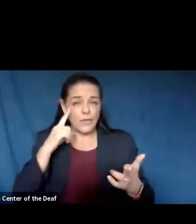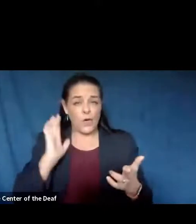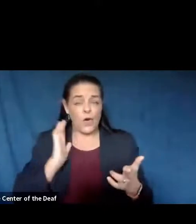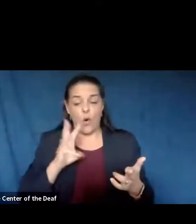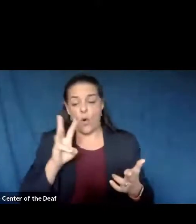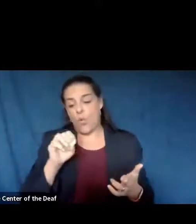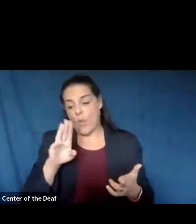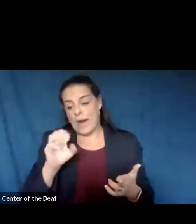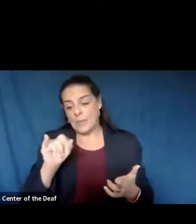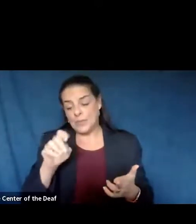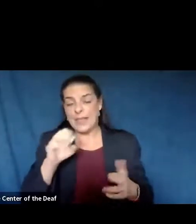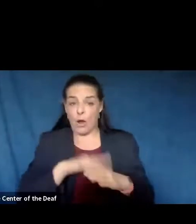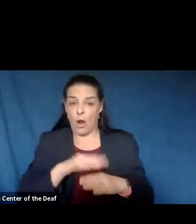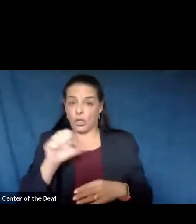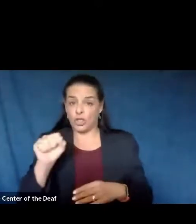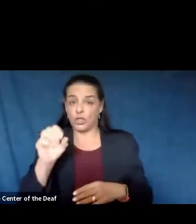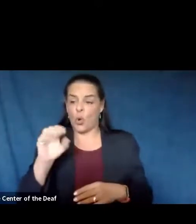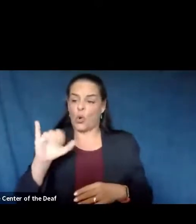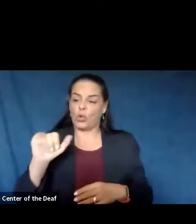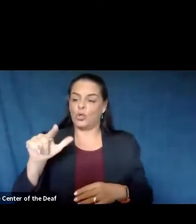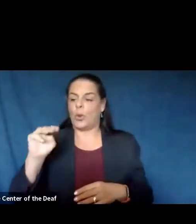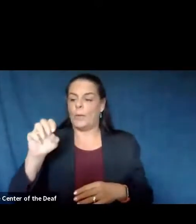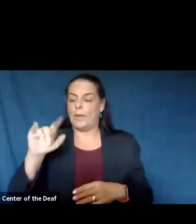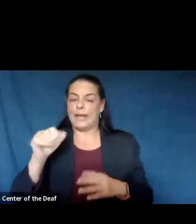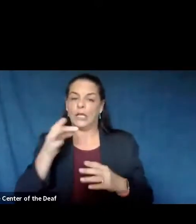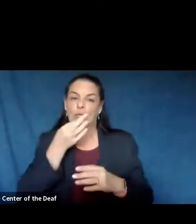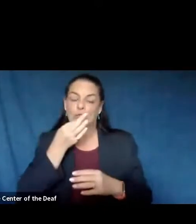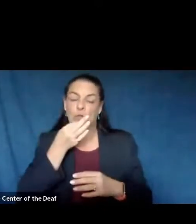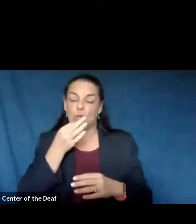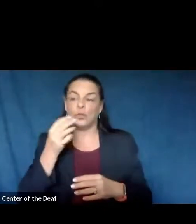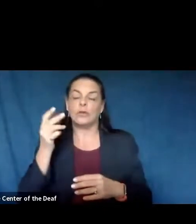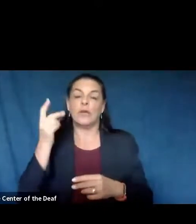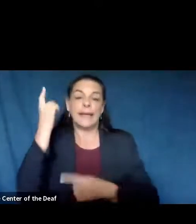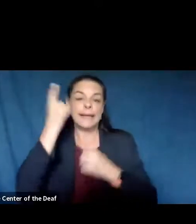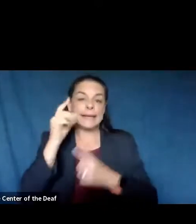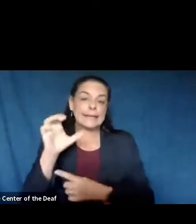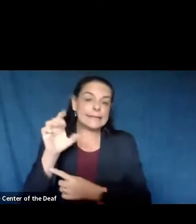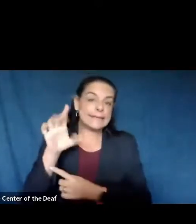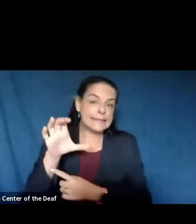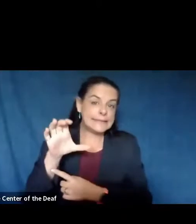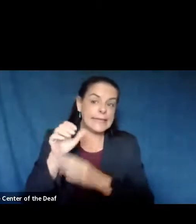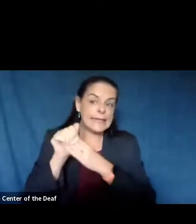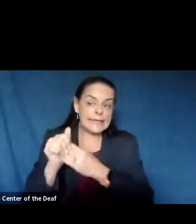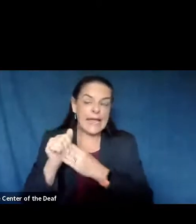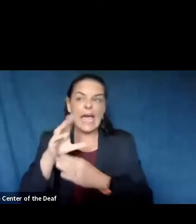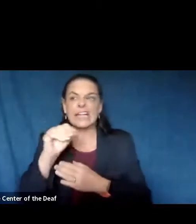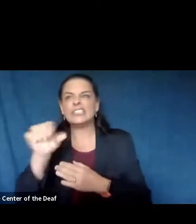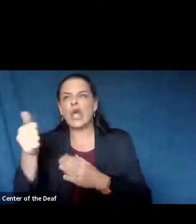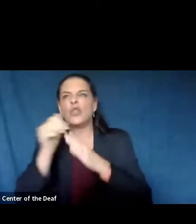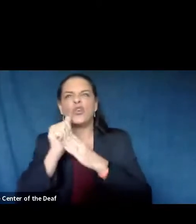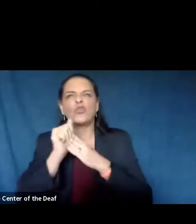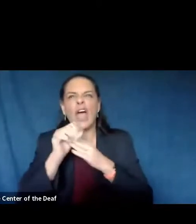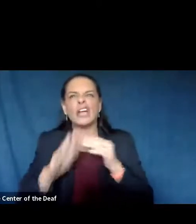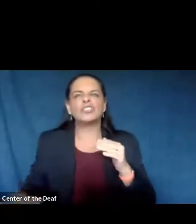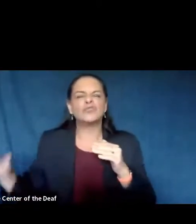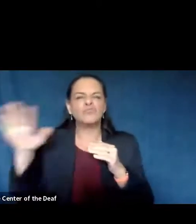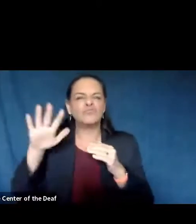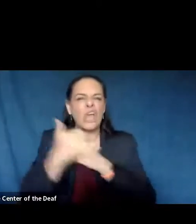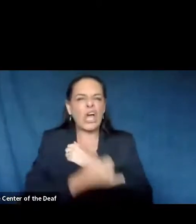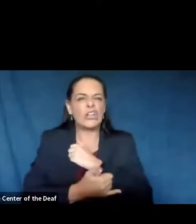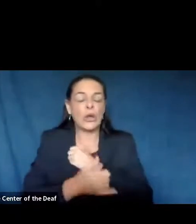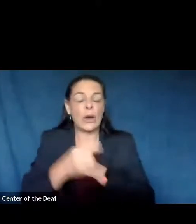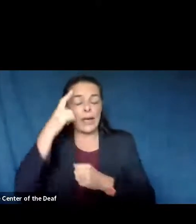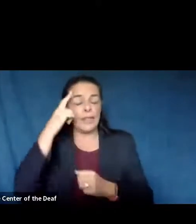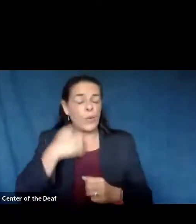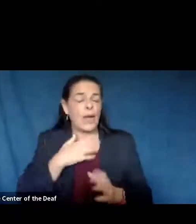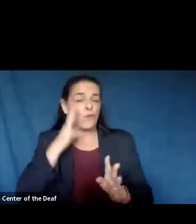media very soon, looking at CDC guidance and other guidance from subject matter experts across the country. And I think they have some creative things coming,